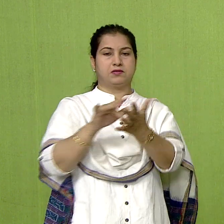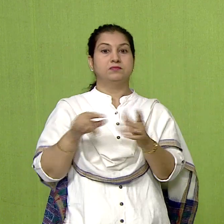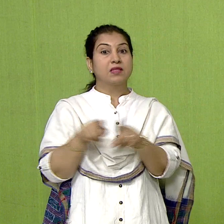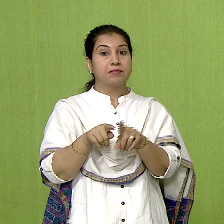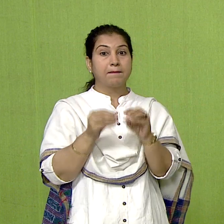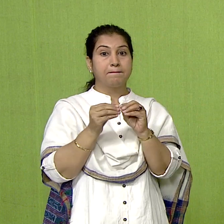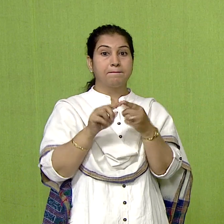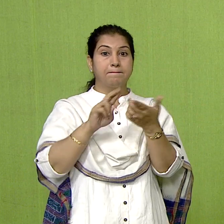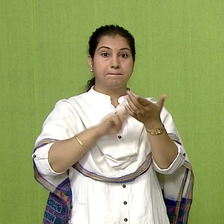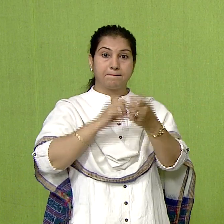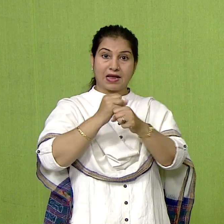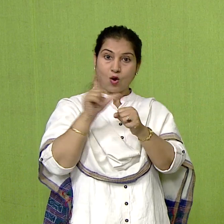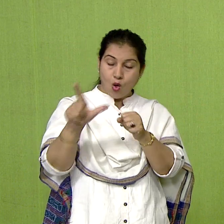Bengal Indian Association was formed.